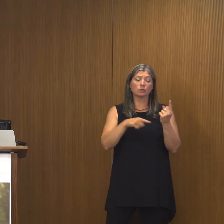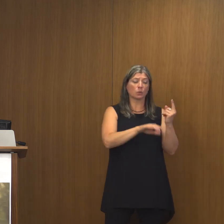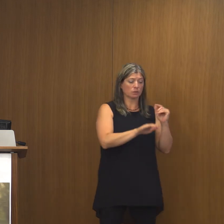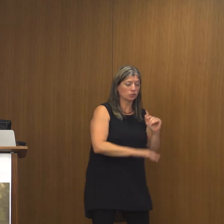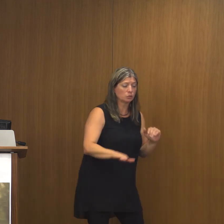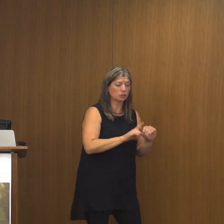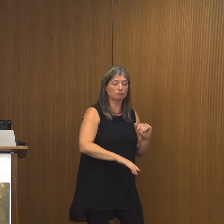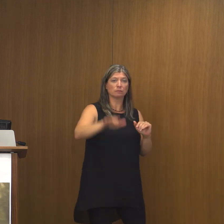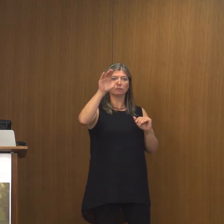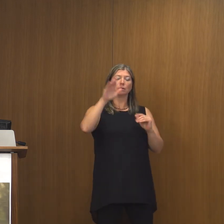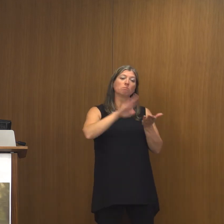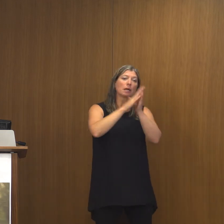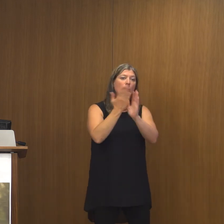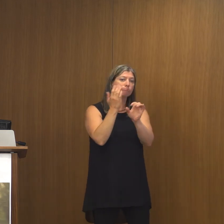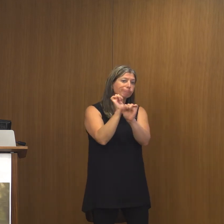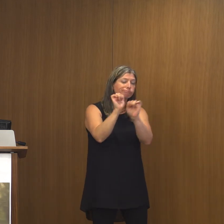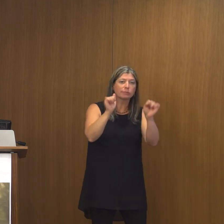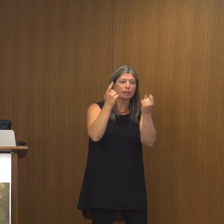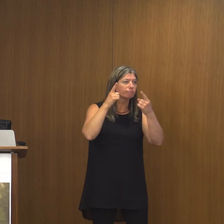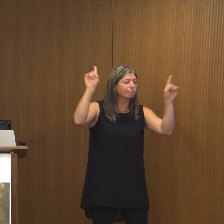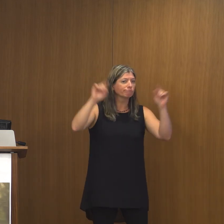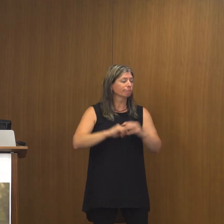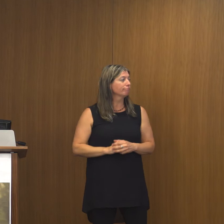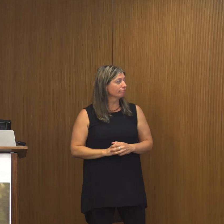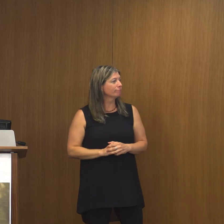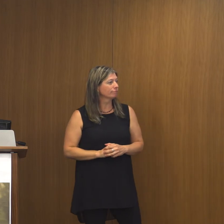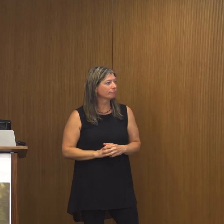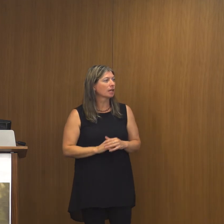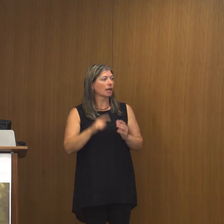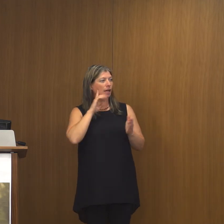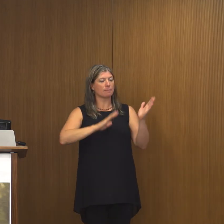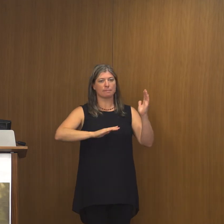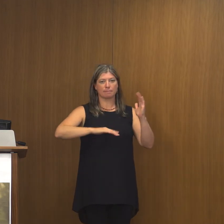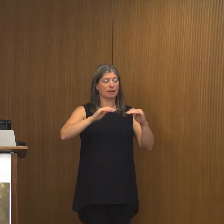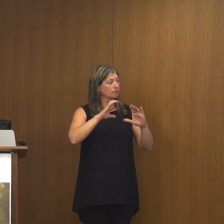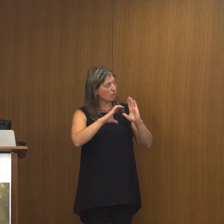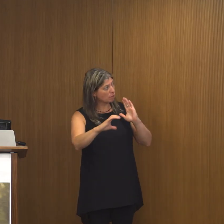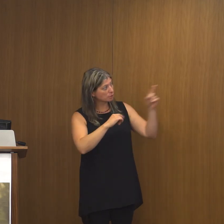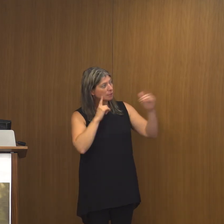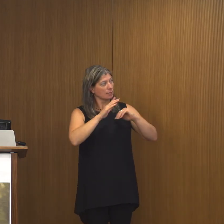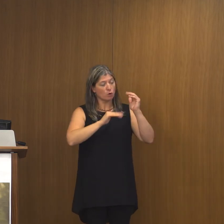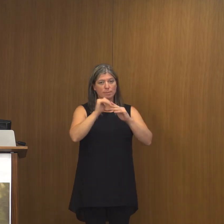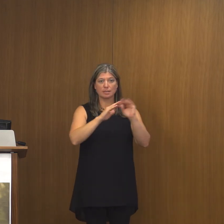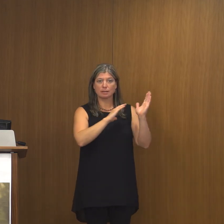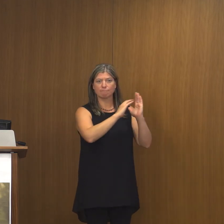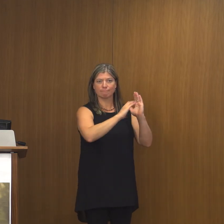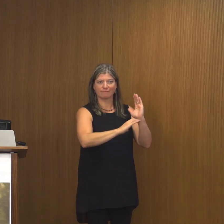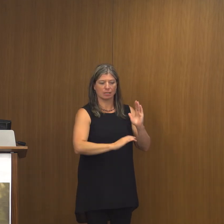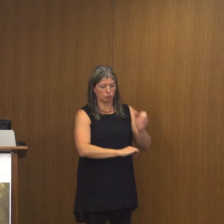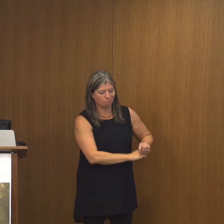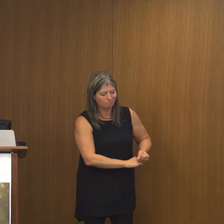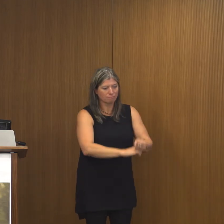So the building blocks that we came up with in terms of the research, again, what research said and what parents and